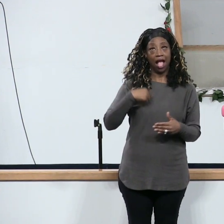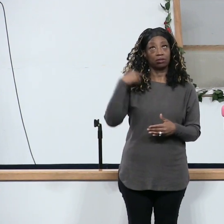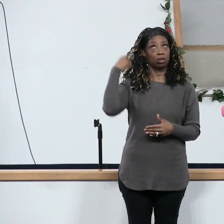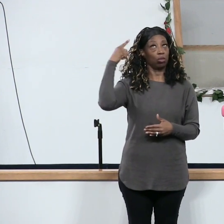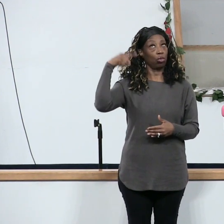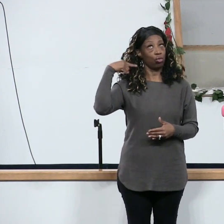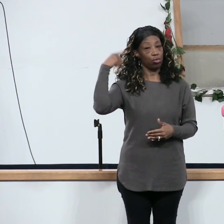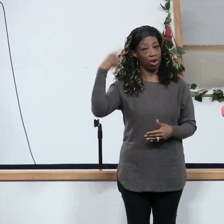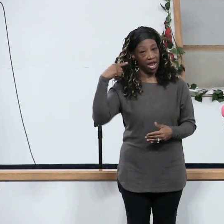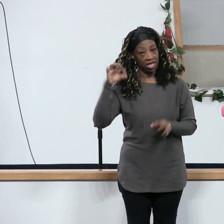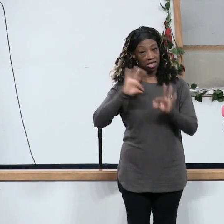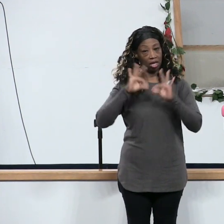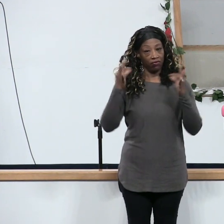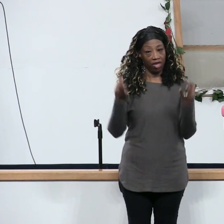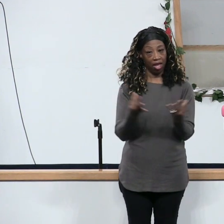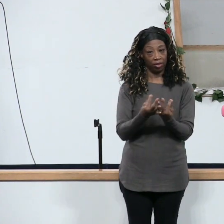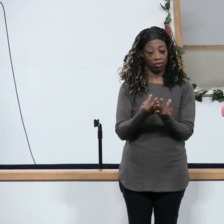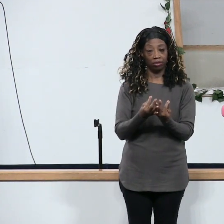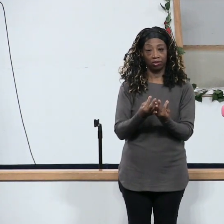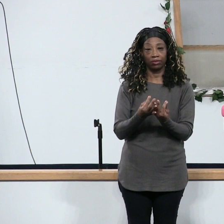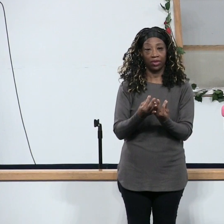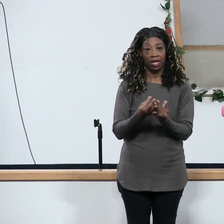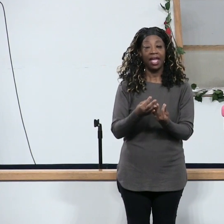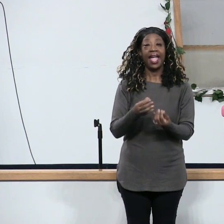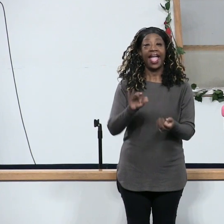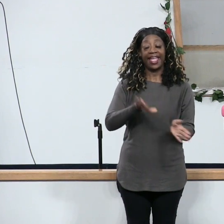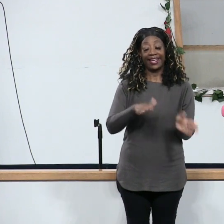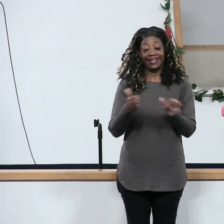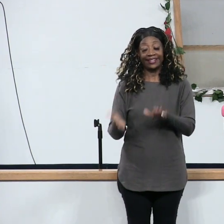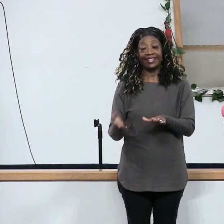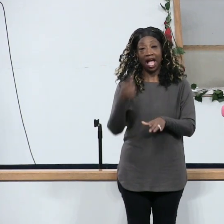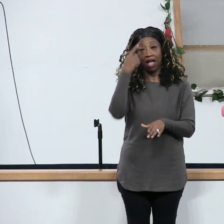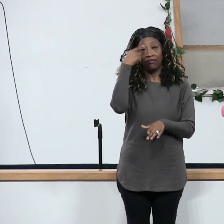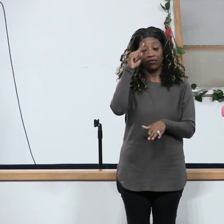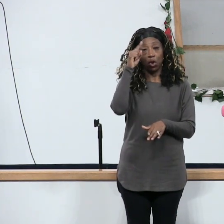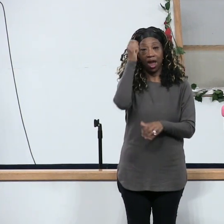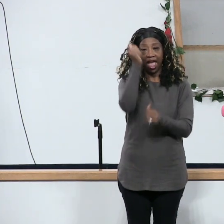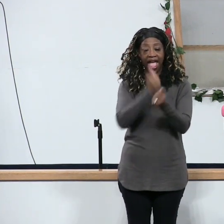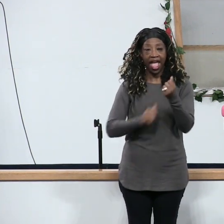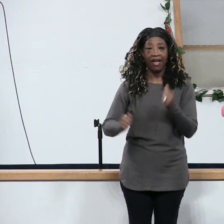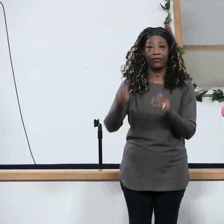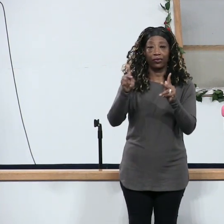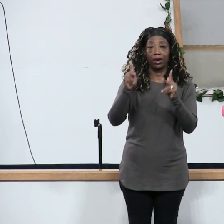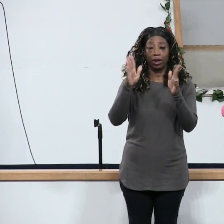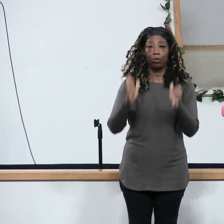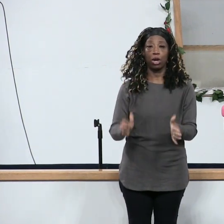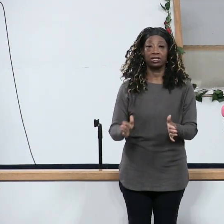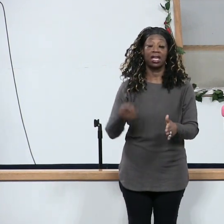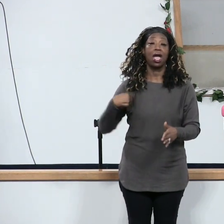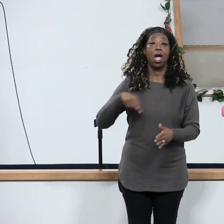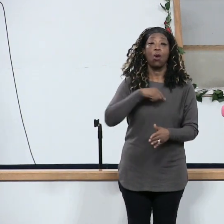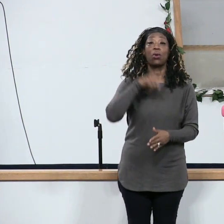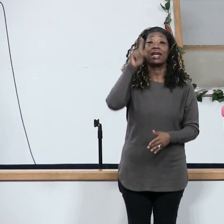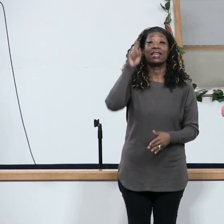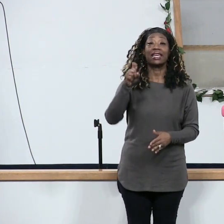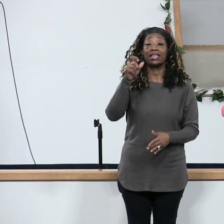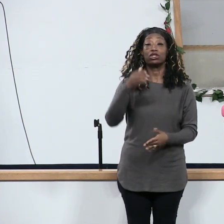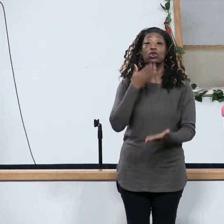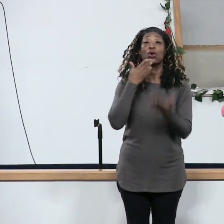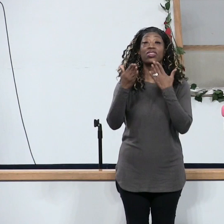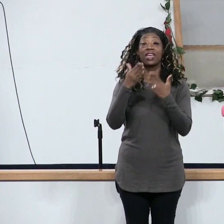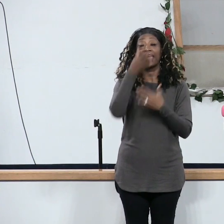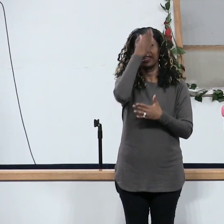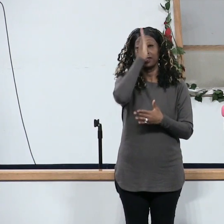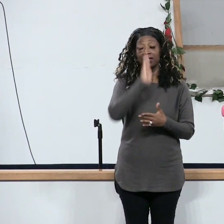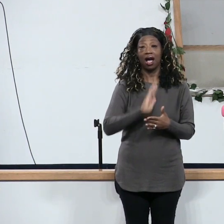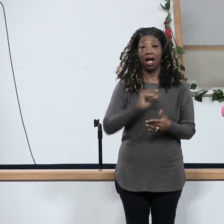ones, right? He died for every single person. And we need to thank God and remember that